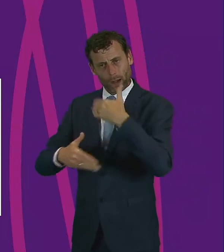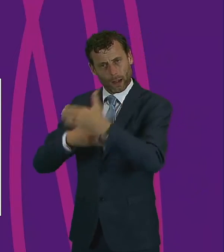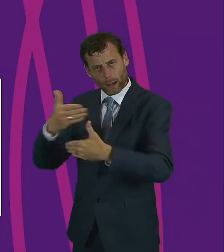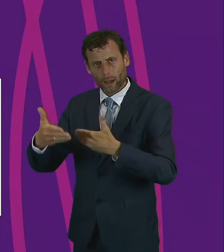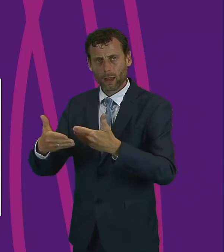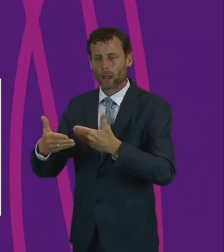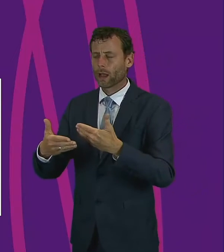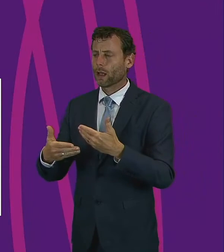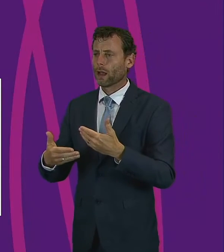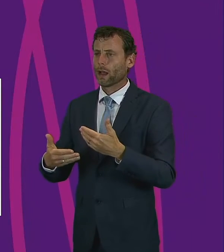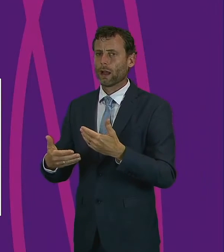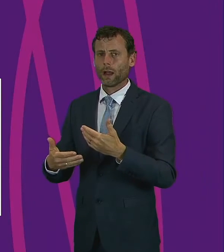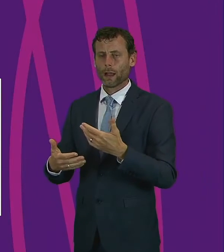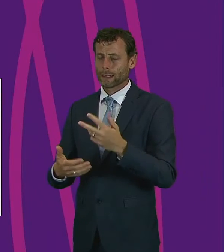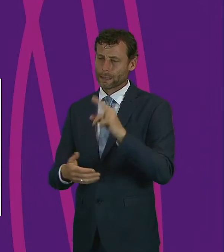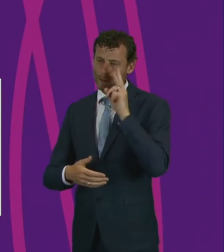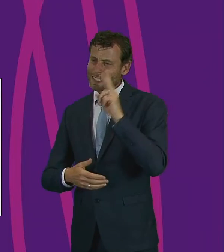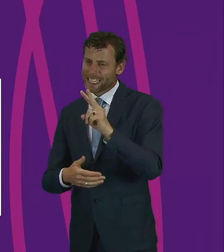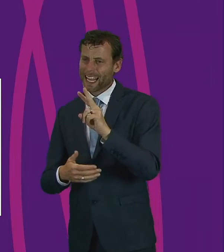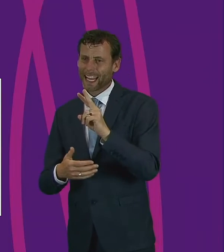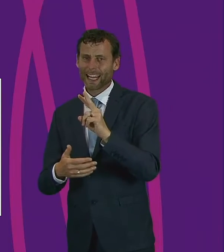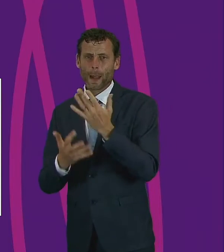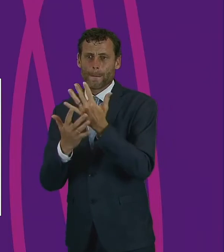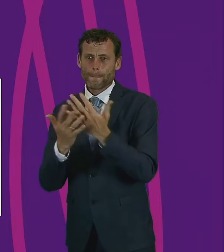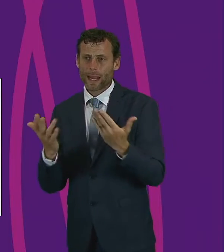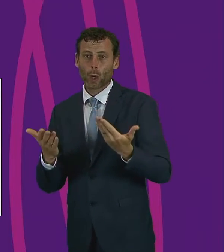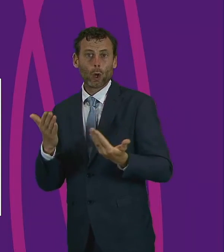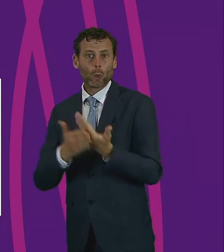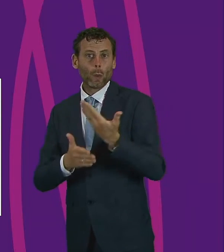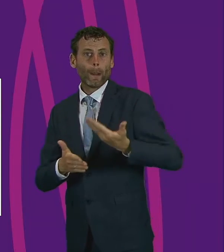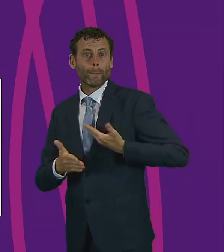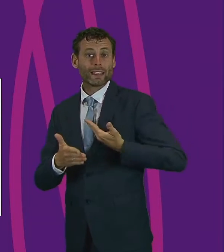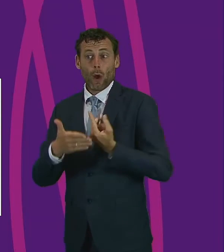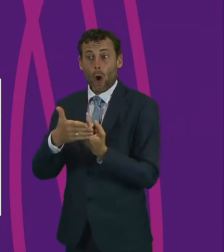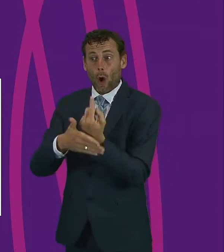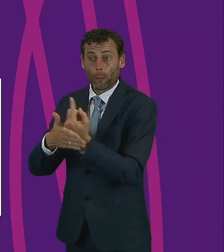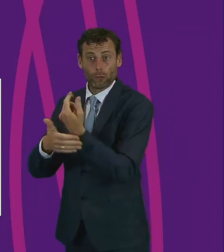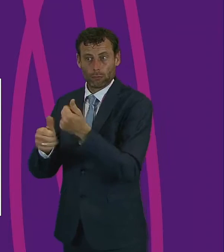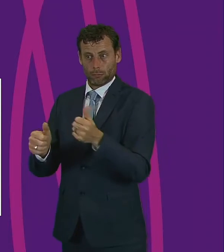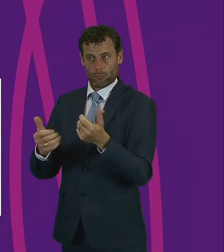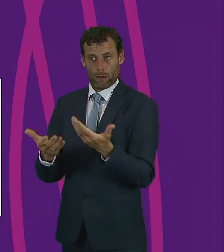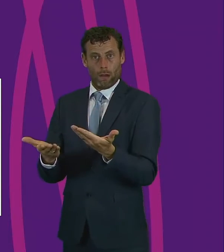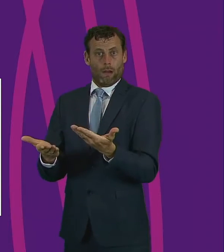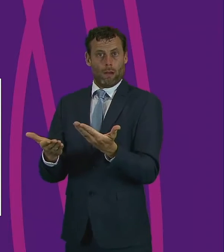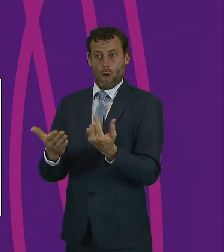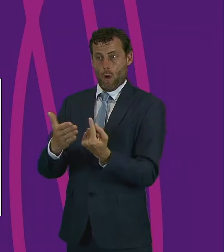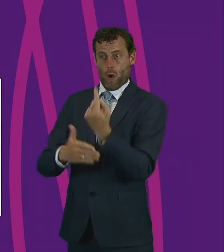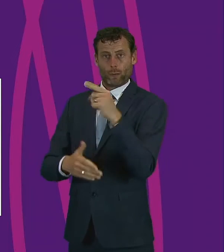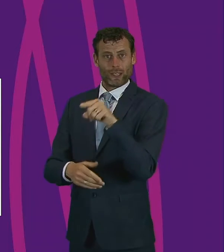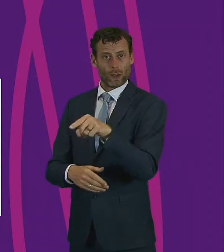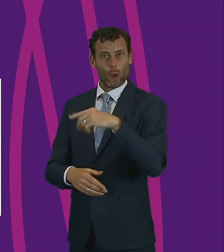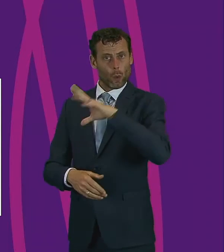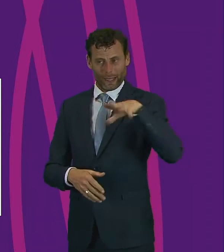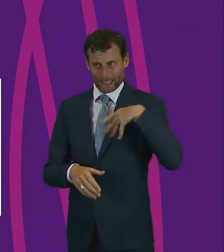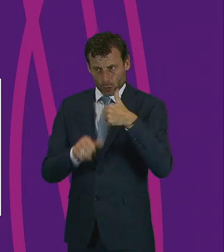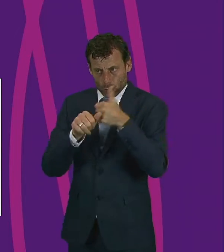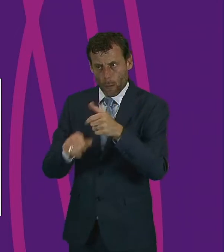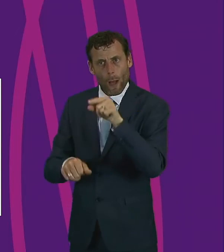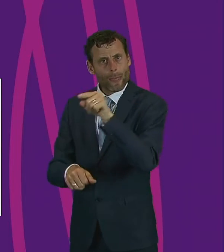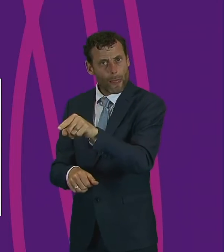others see new business opportunities that are now available, and we need to help to support